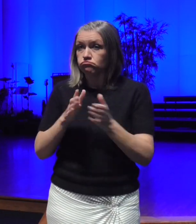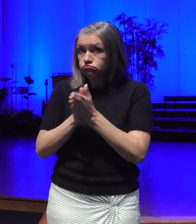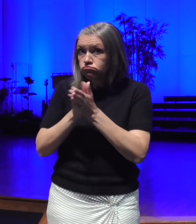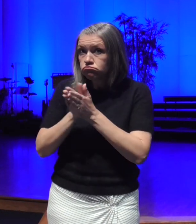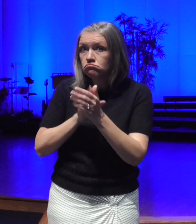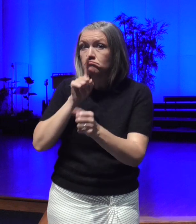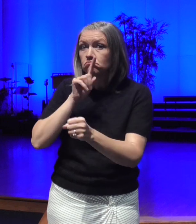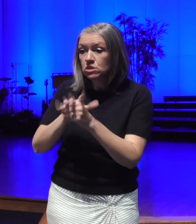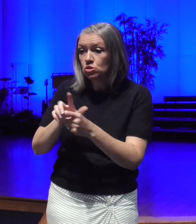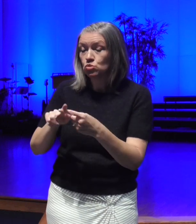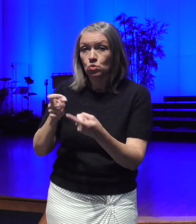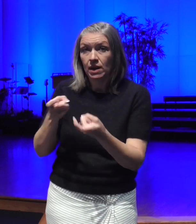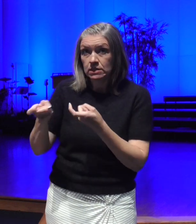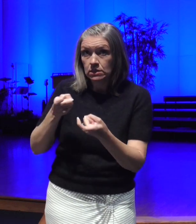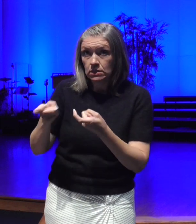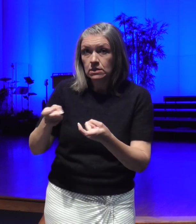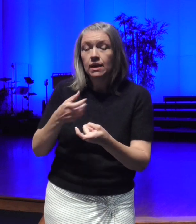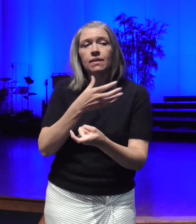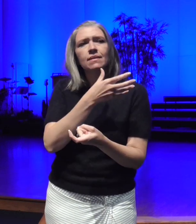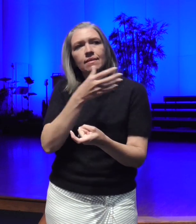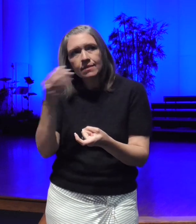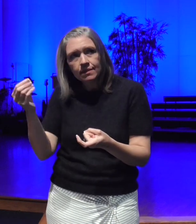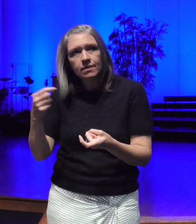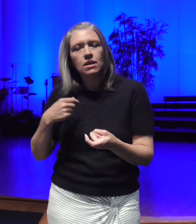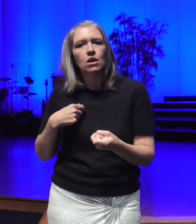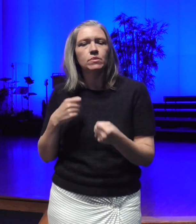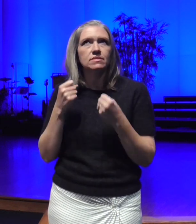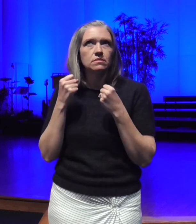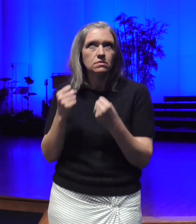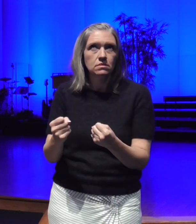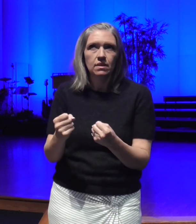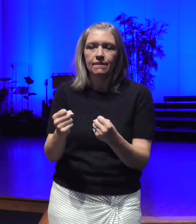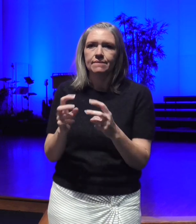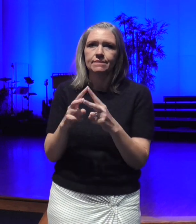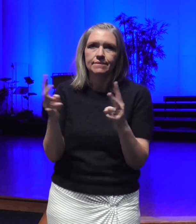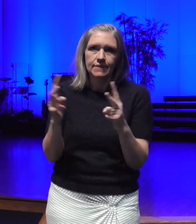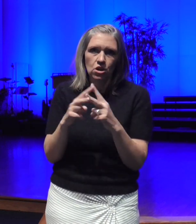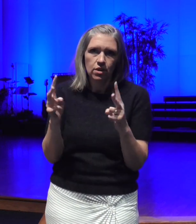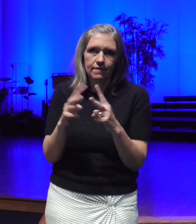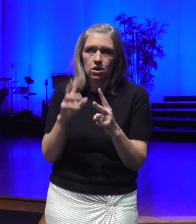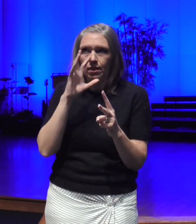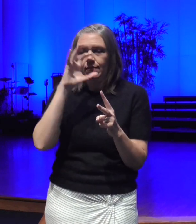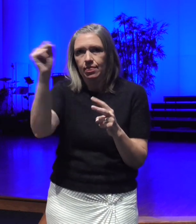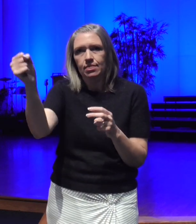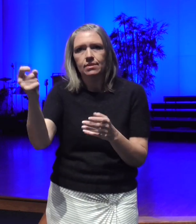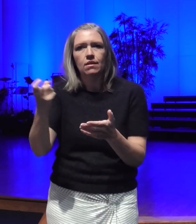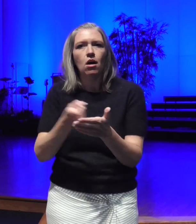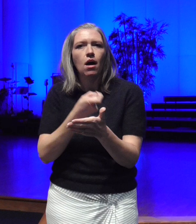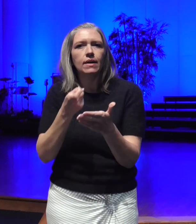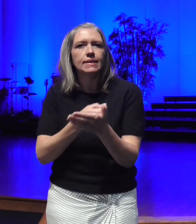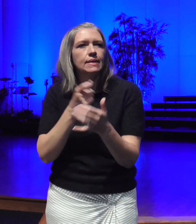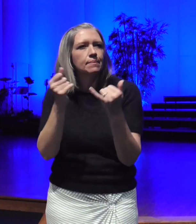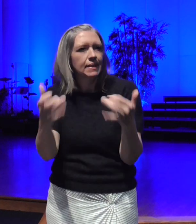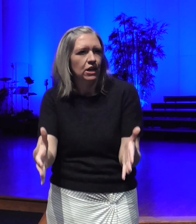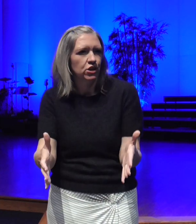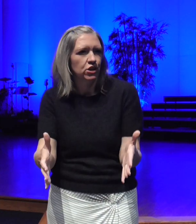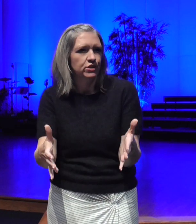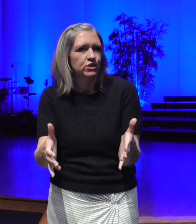skating, and I was very, very, very caught up in the hockey players.